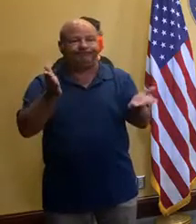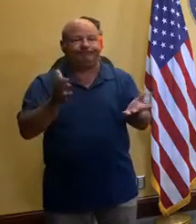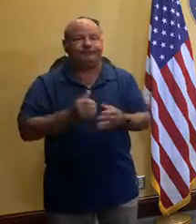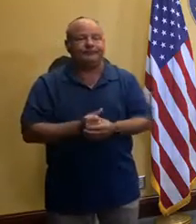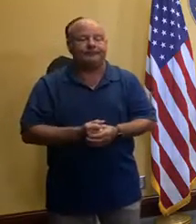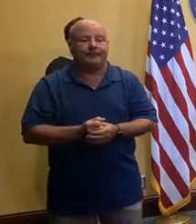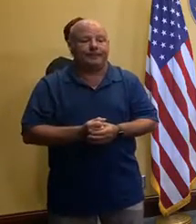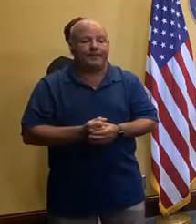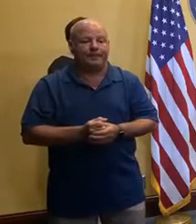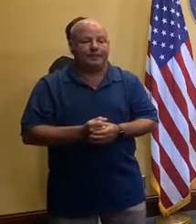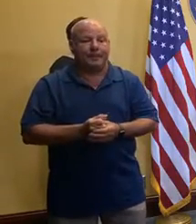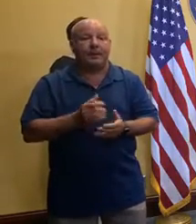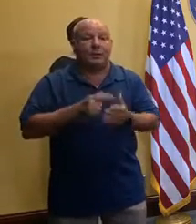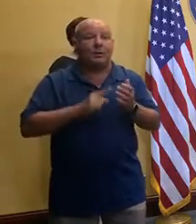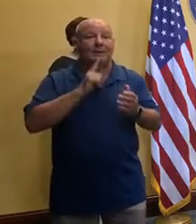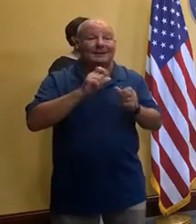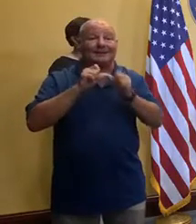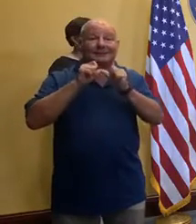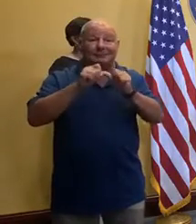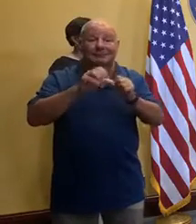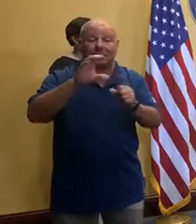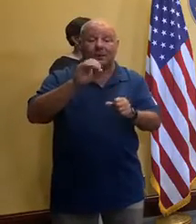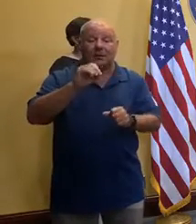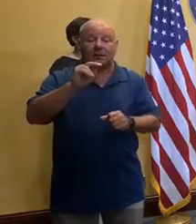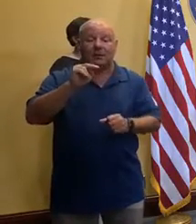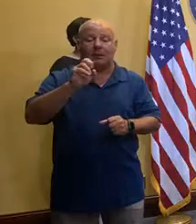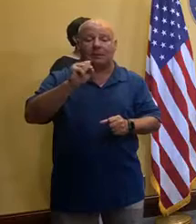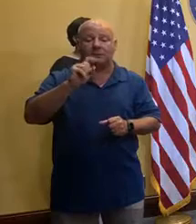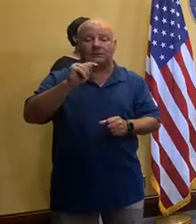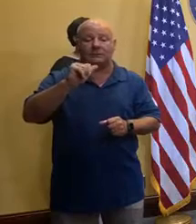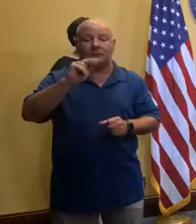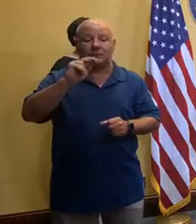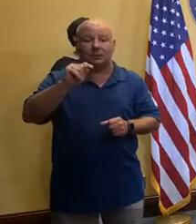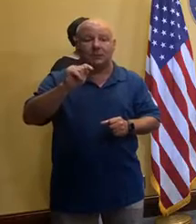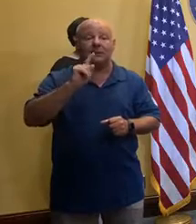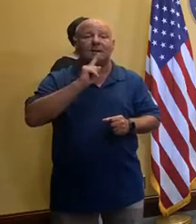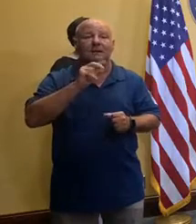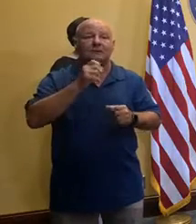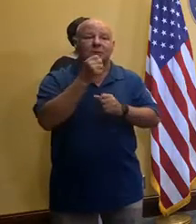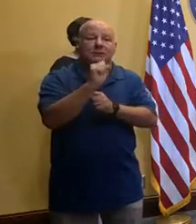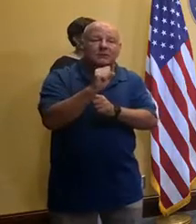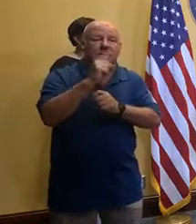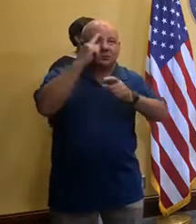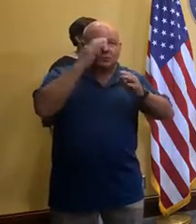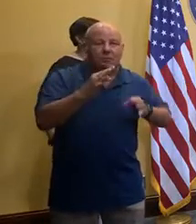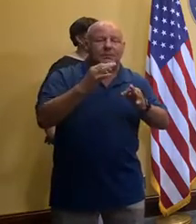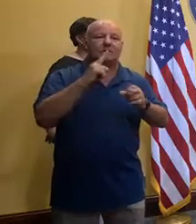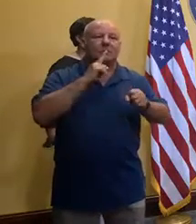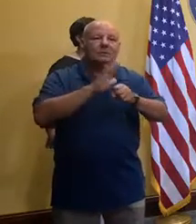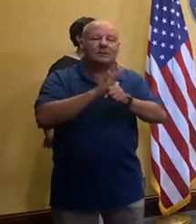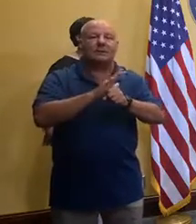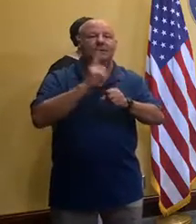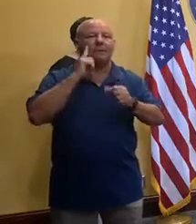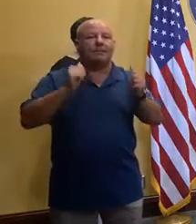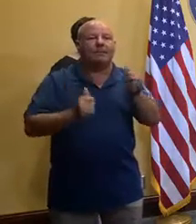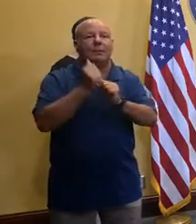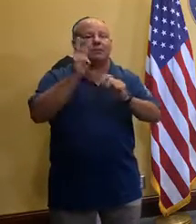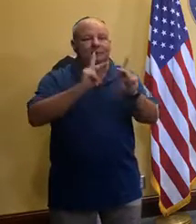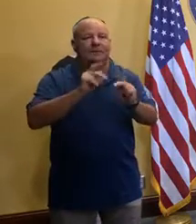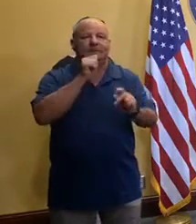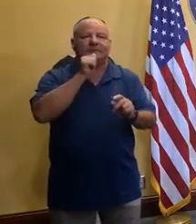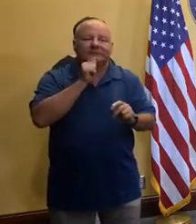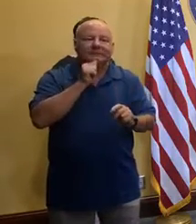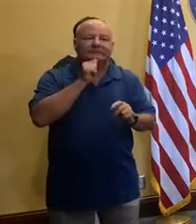what is constant is the resilience, the determination, and the commitment for the vast majority of our residents to getting through